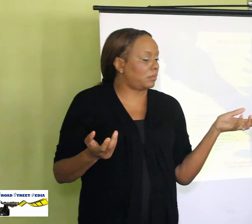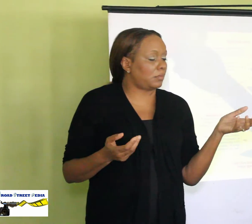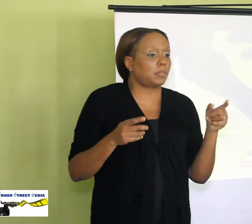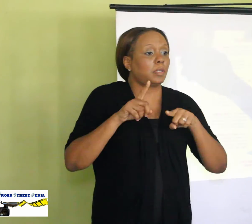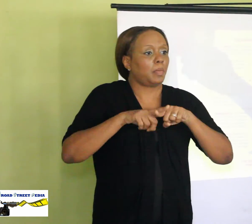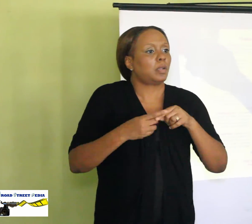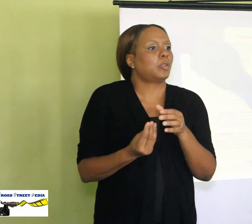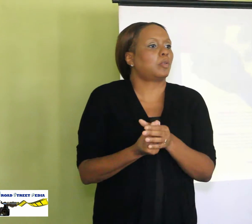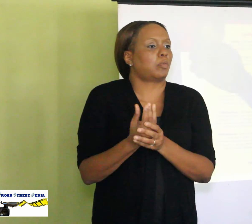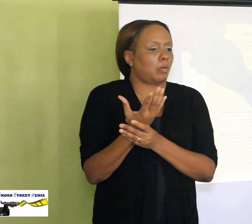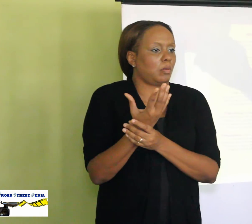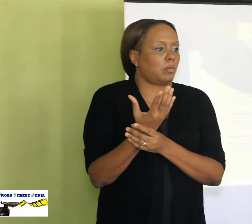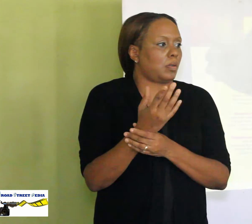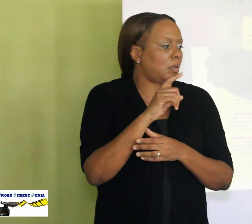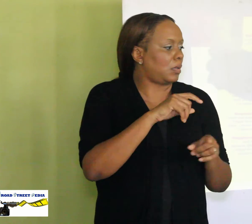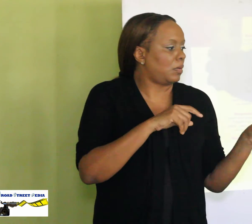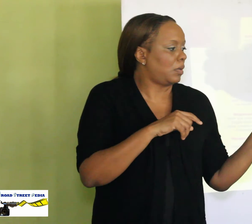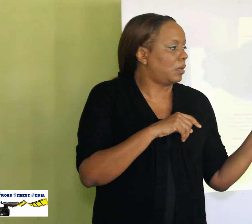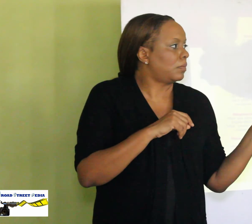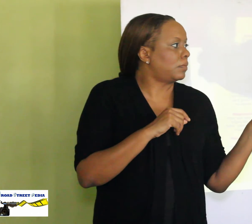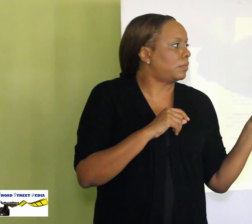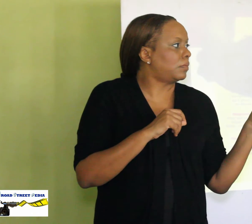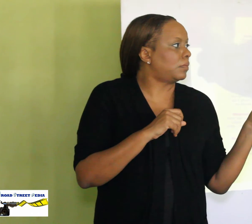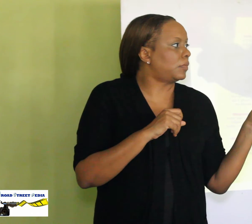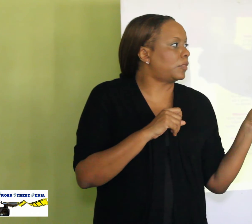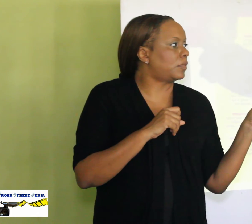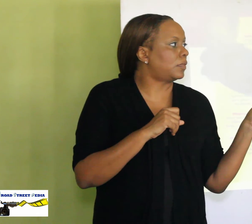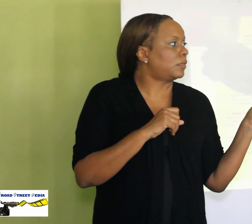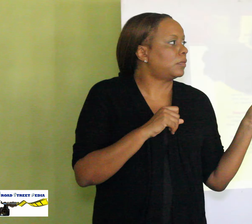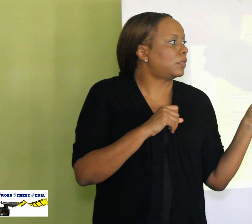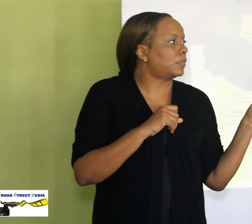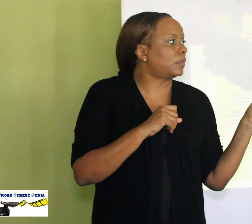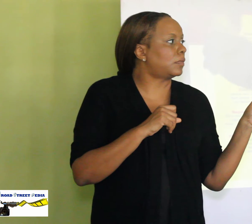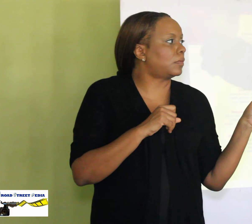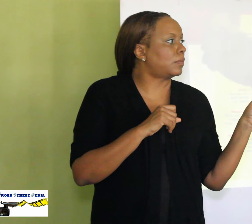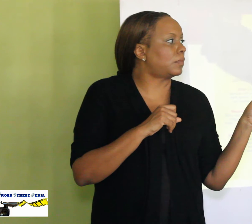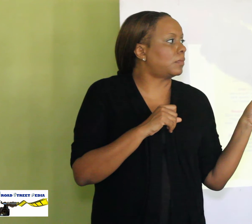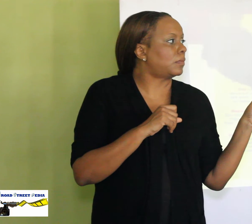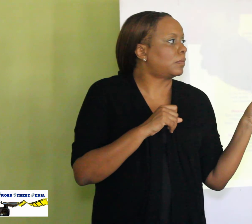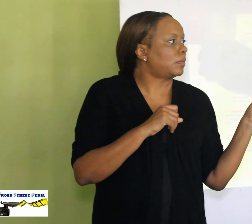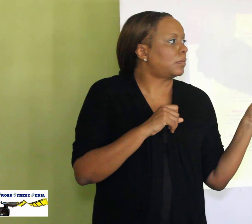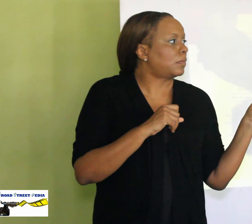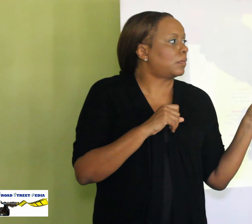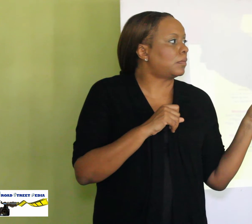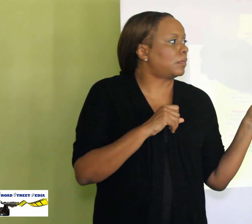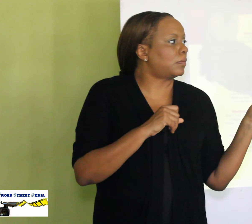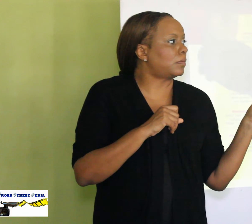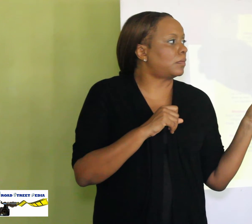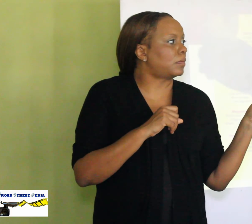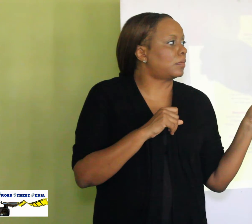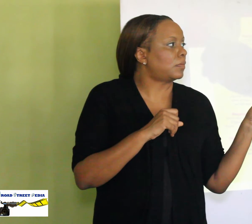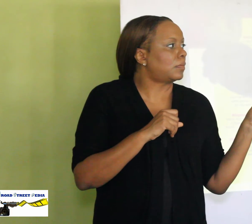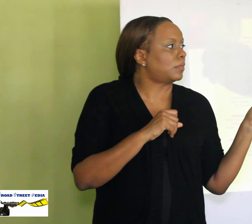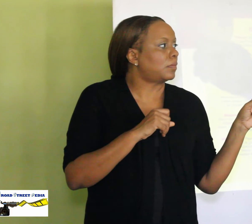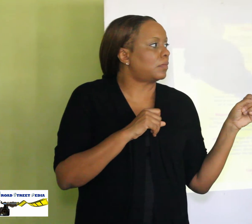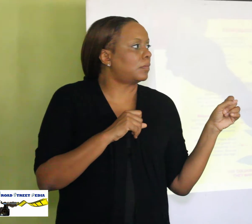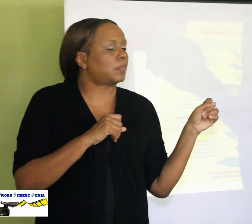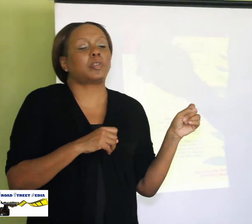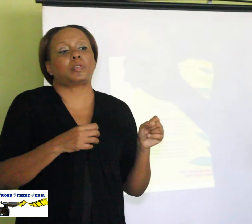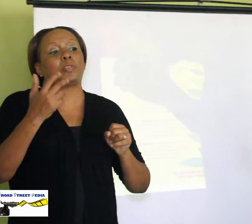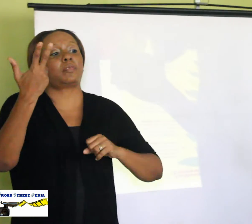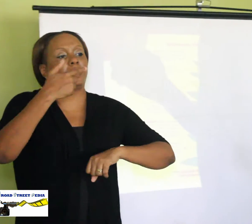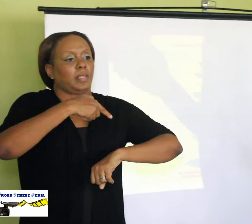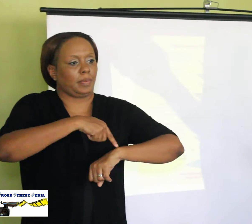you should fertilize at least 3 times. Right? One at transplanting or young stage.